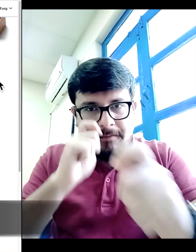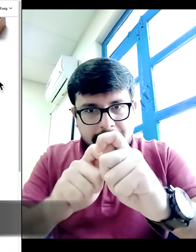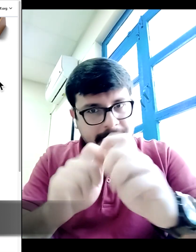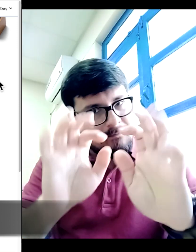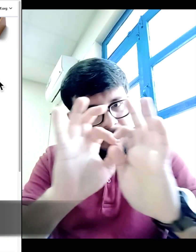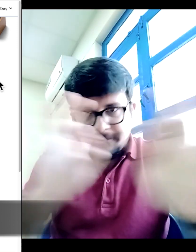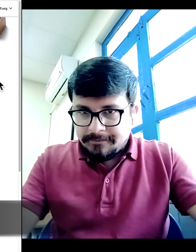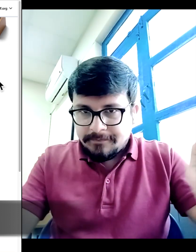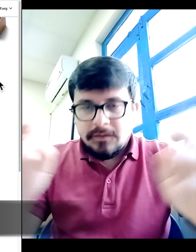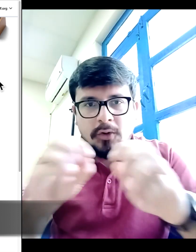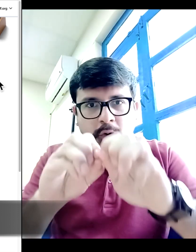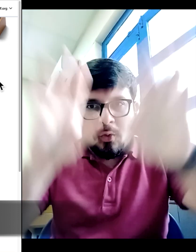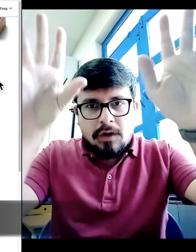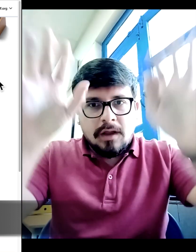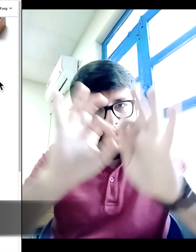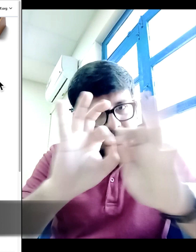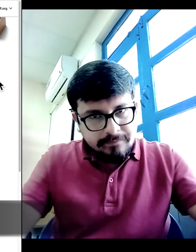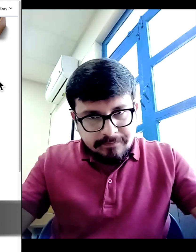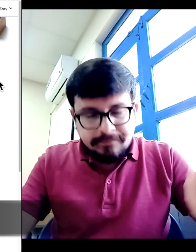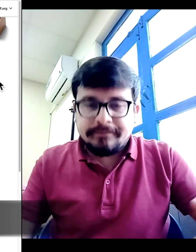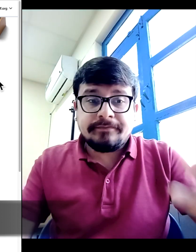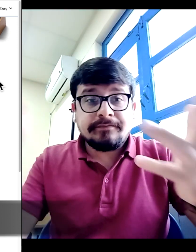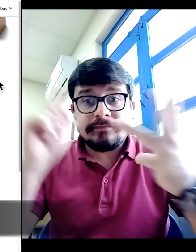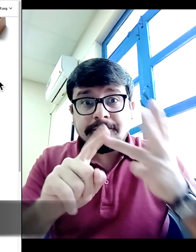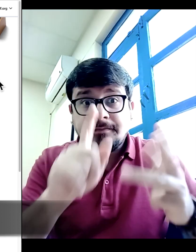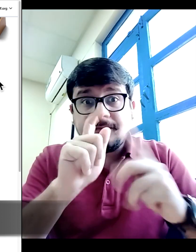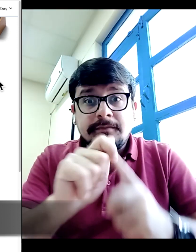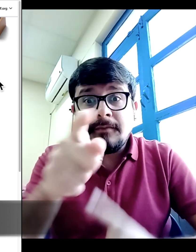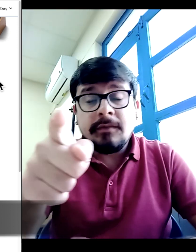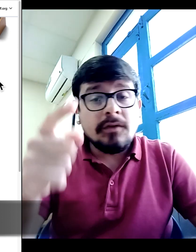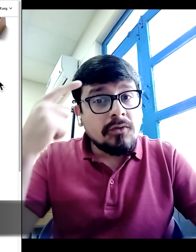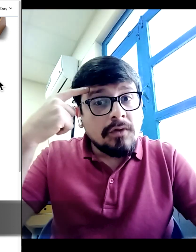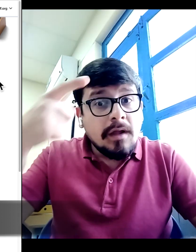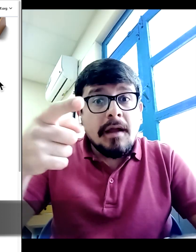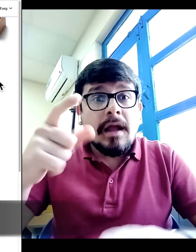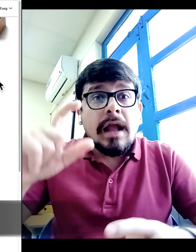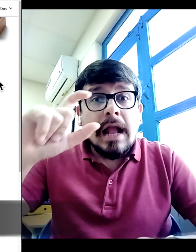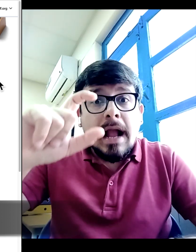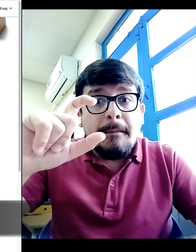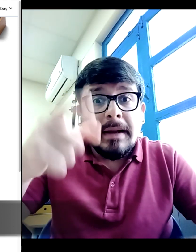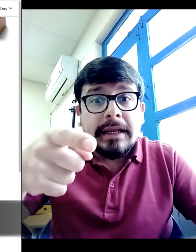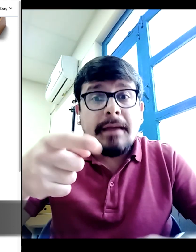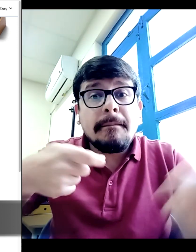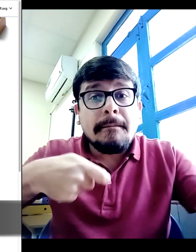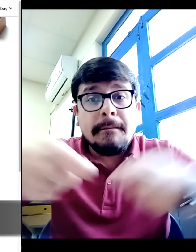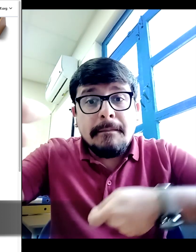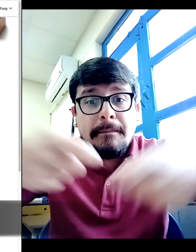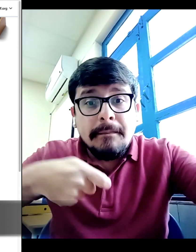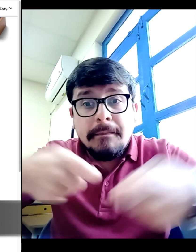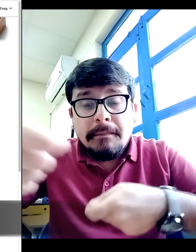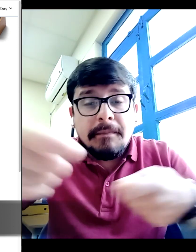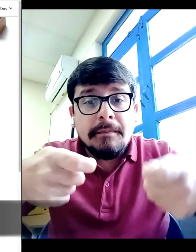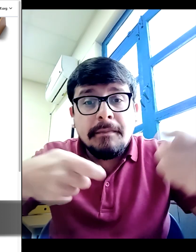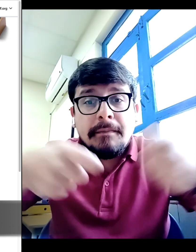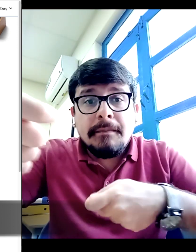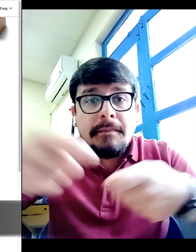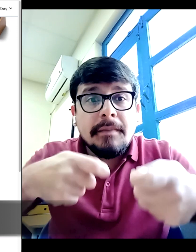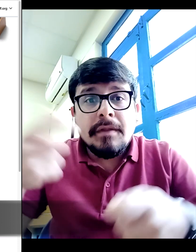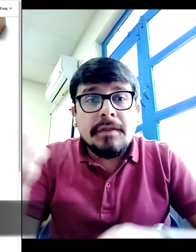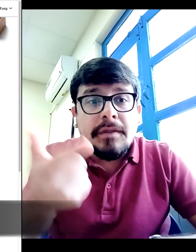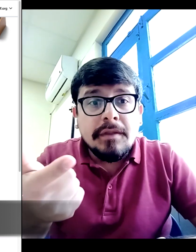Ask yourself a question. Are you building a logo for some